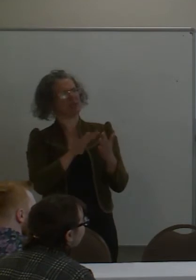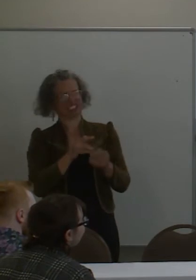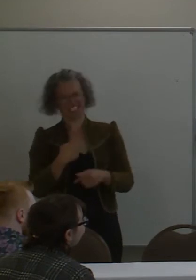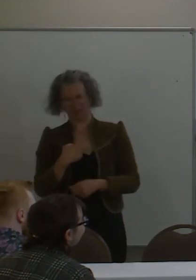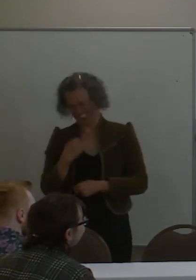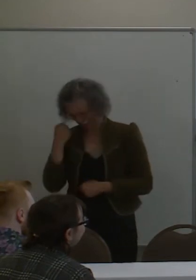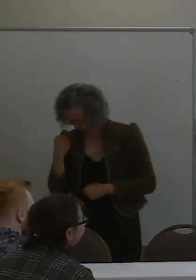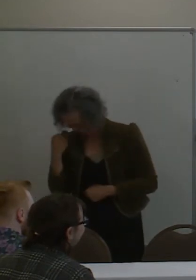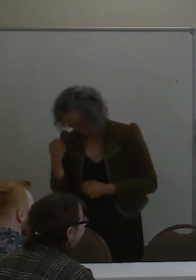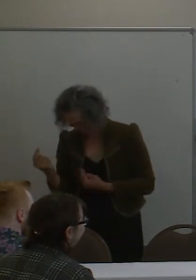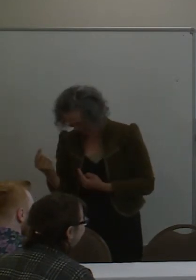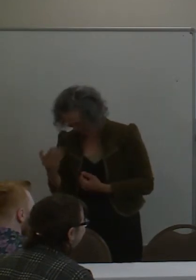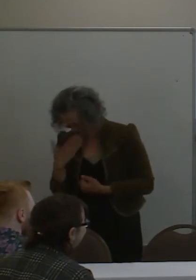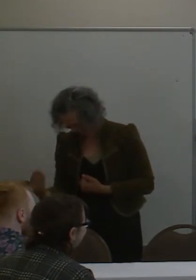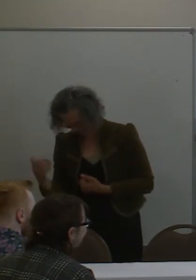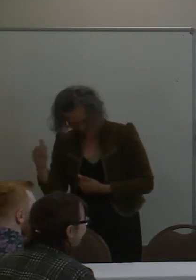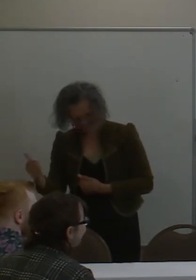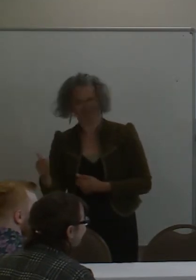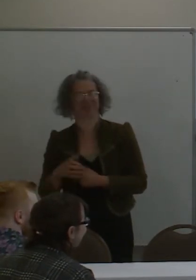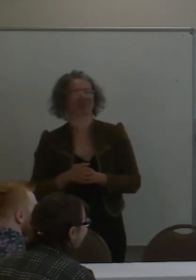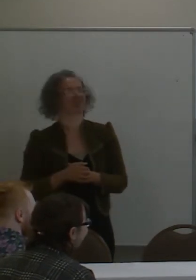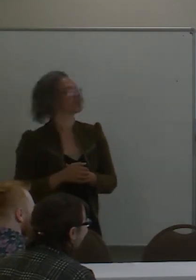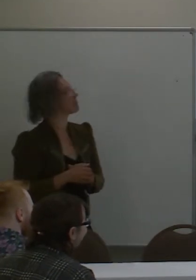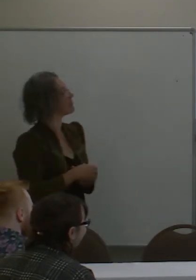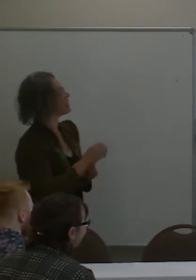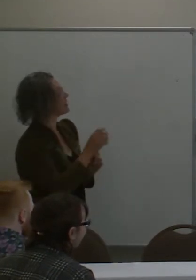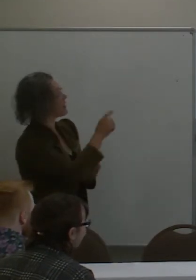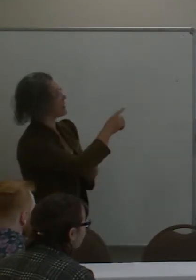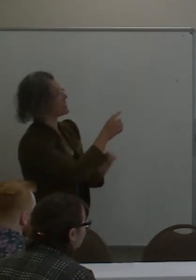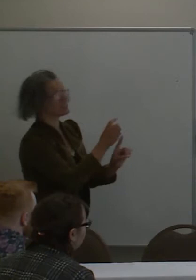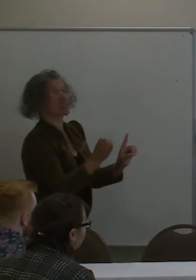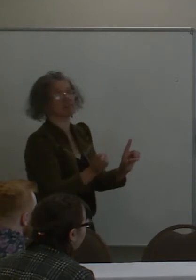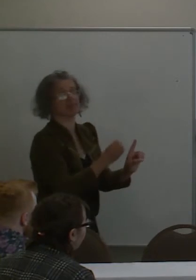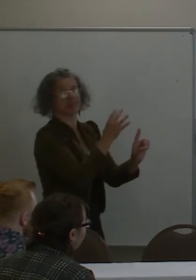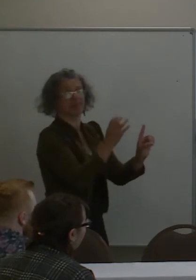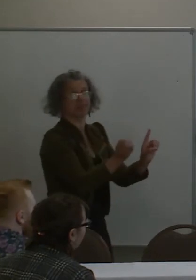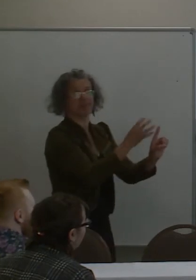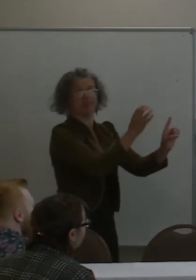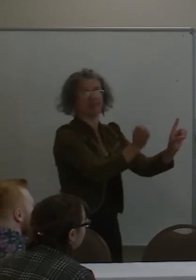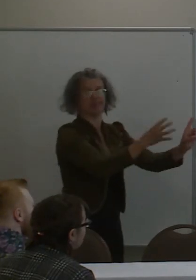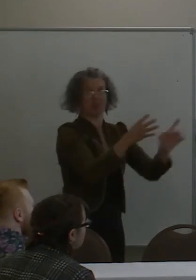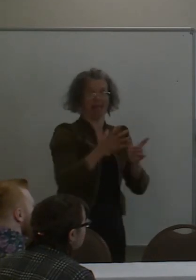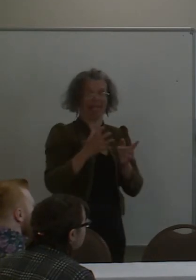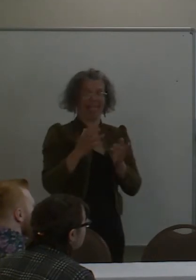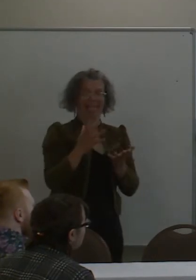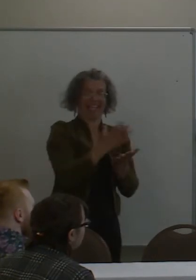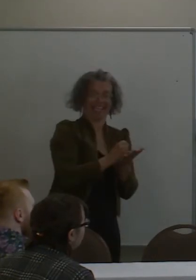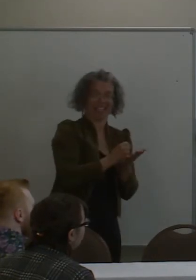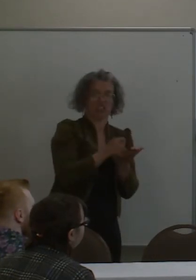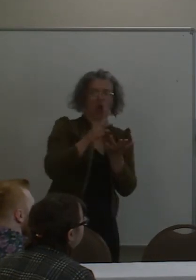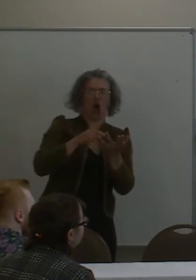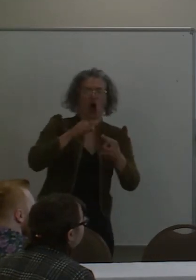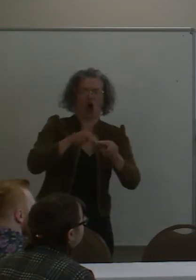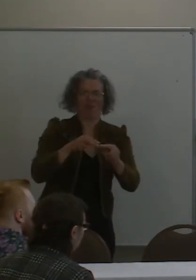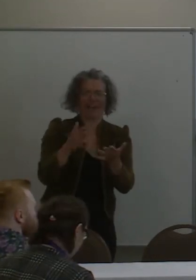but so you can see it is a collection of collections, and each separate collection has a separate tile.